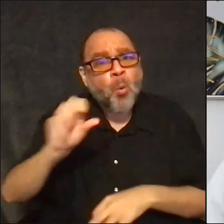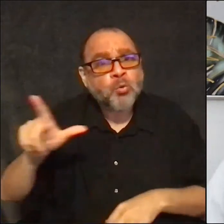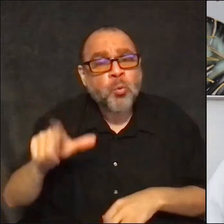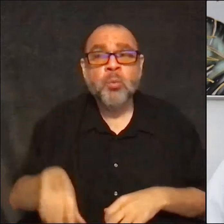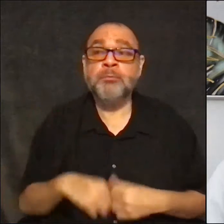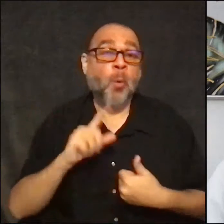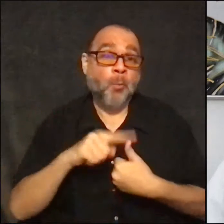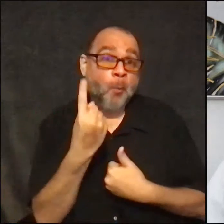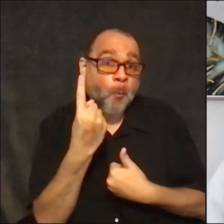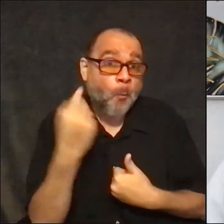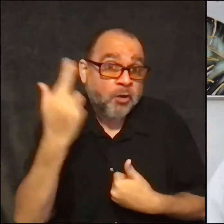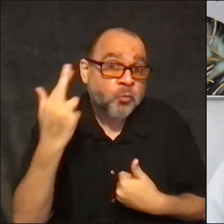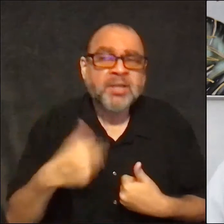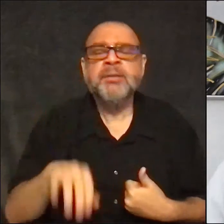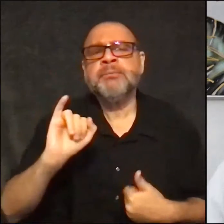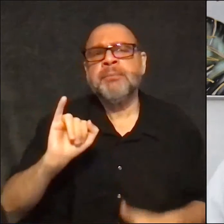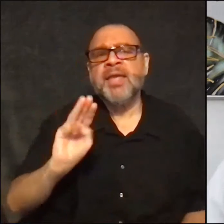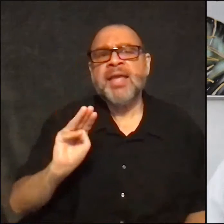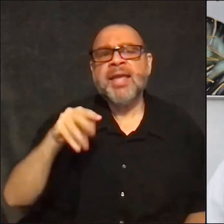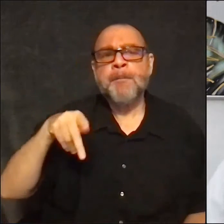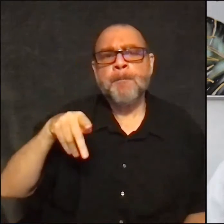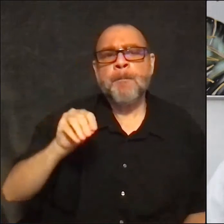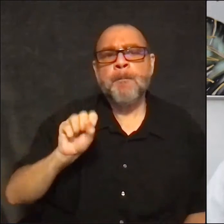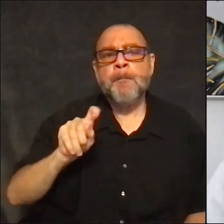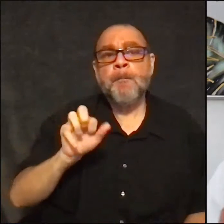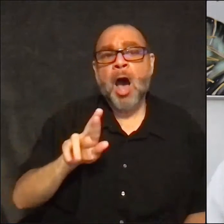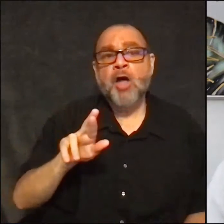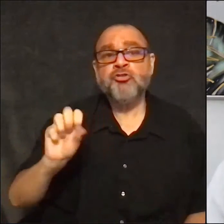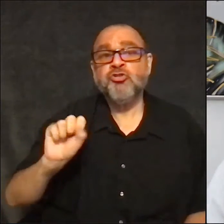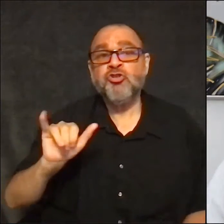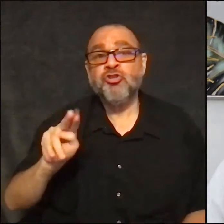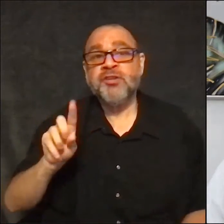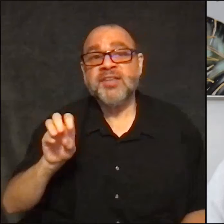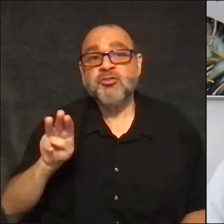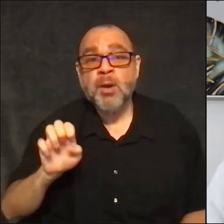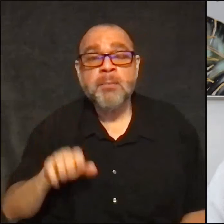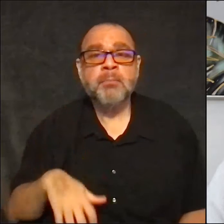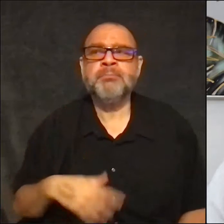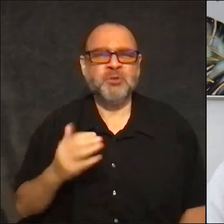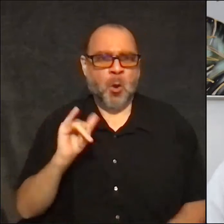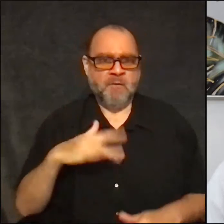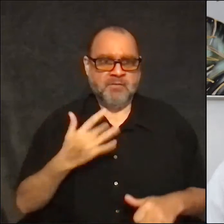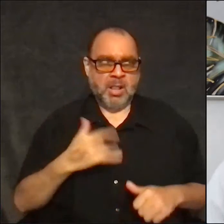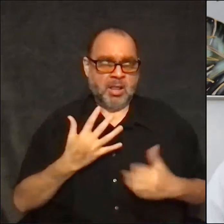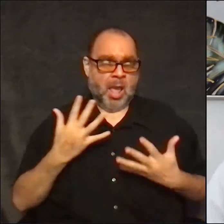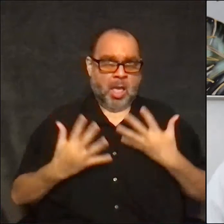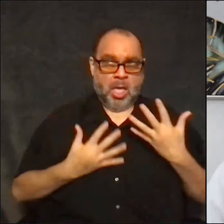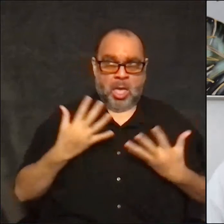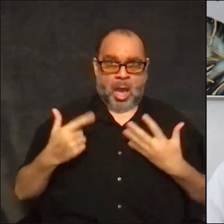capable of achieving certain, of completing certain tasks, or that you don't belong, certain level of seniority, let's